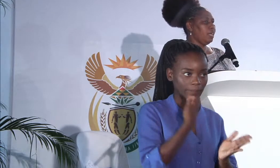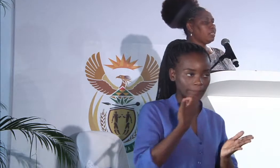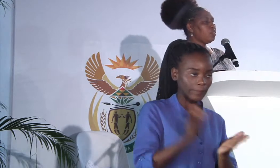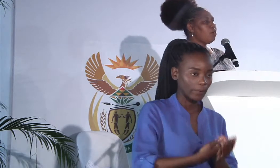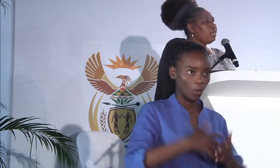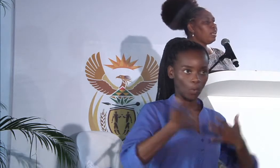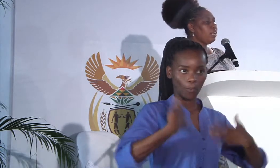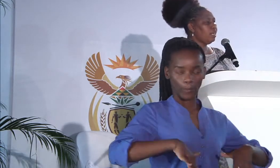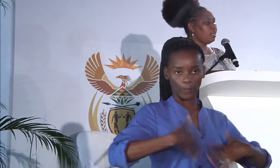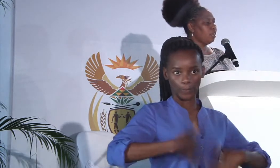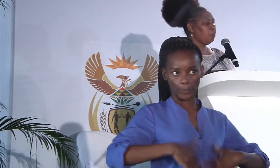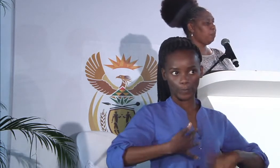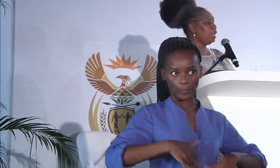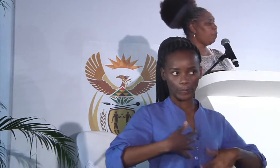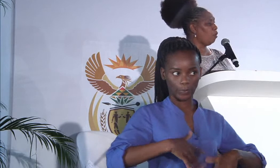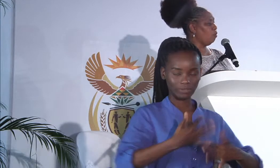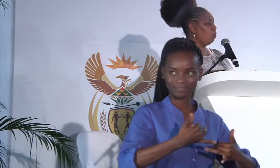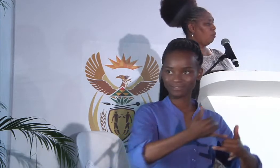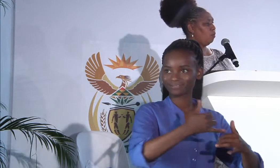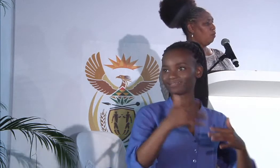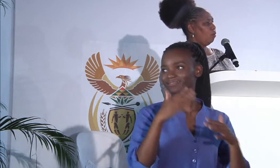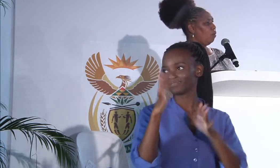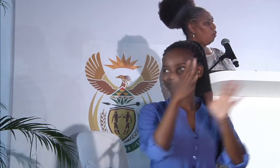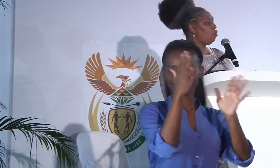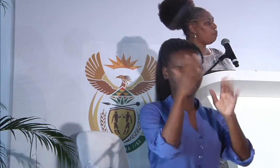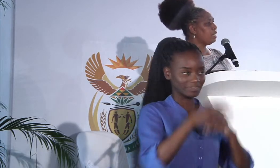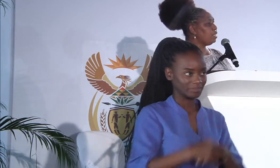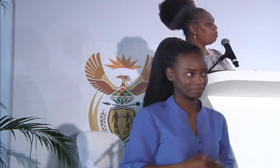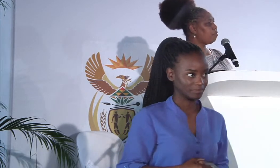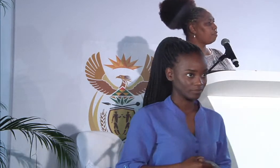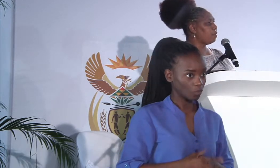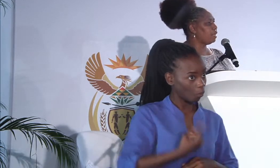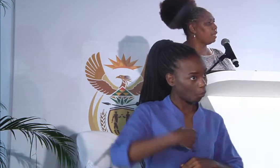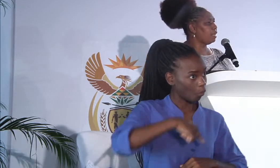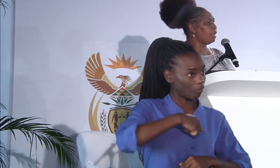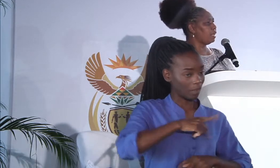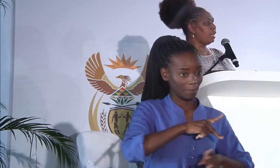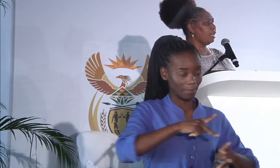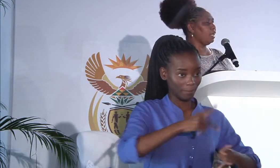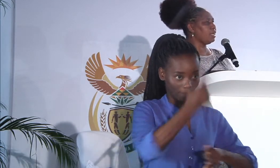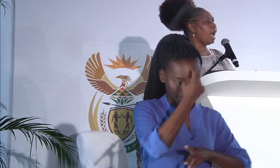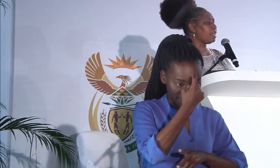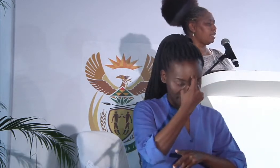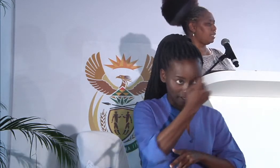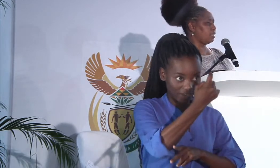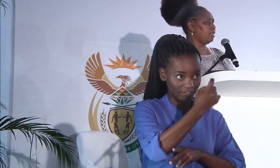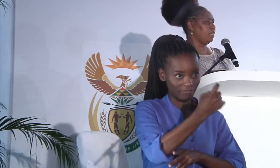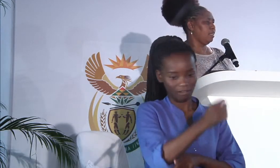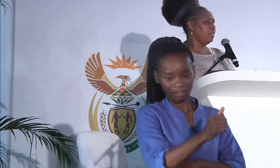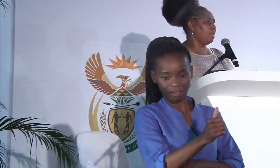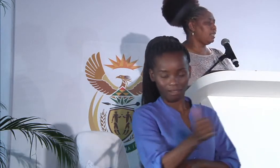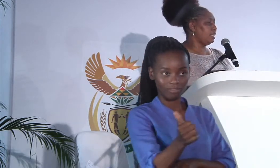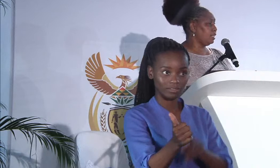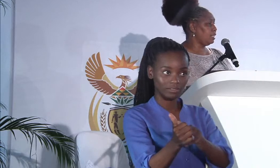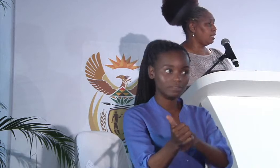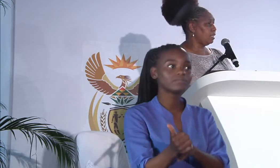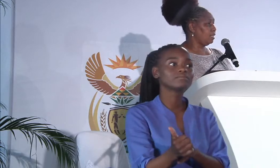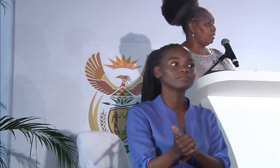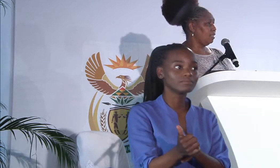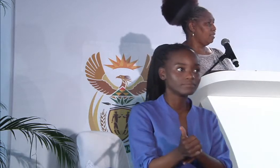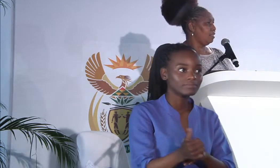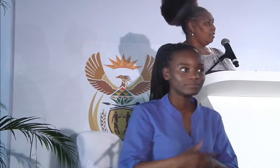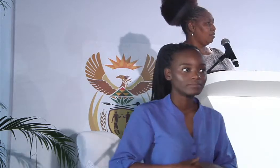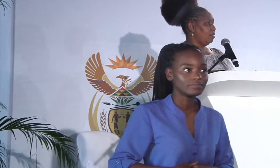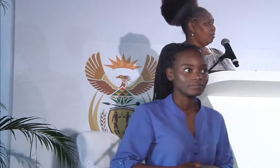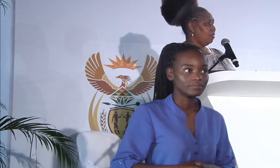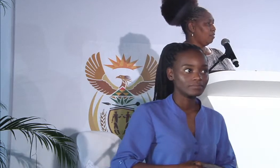It is only people who believe in others that lead.